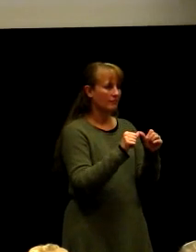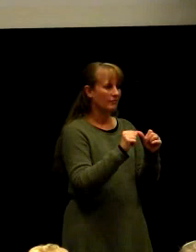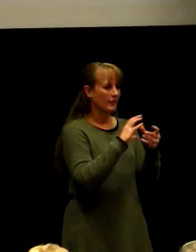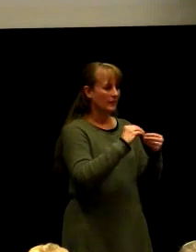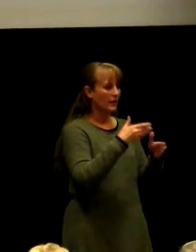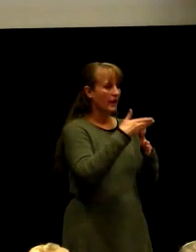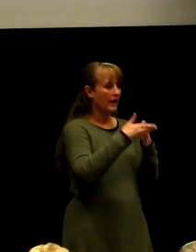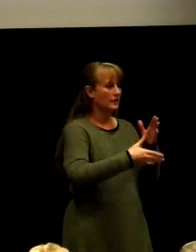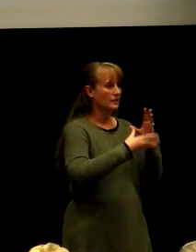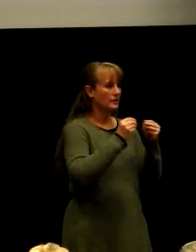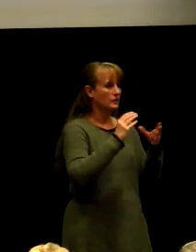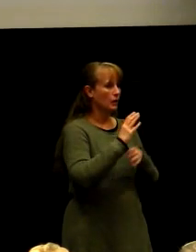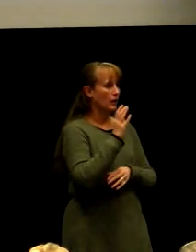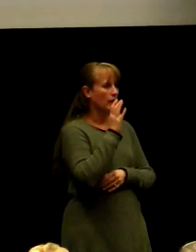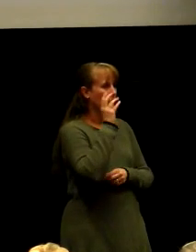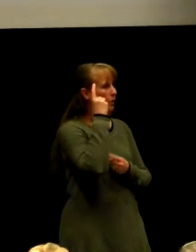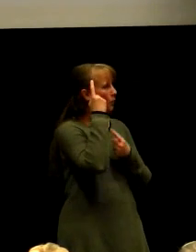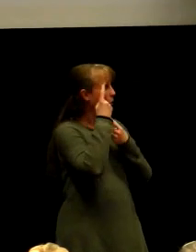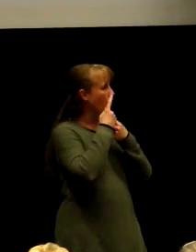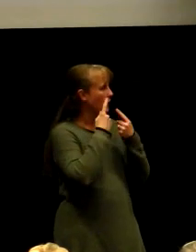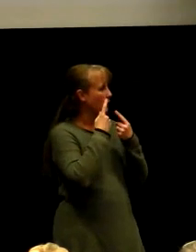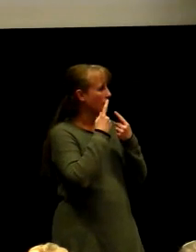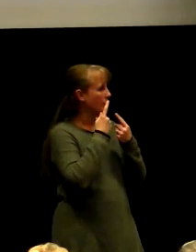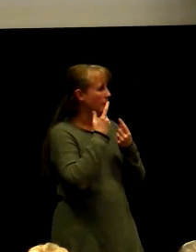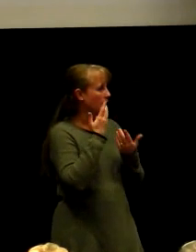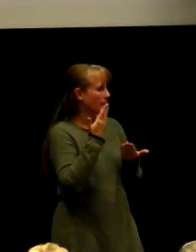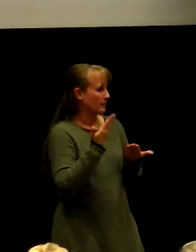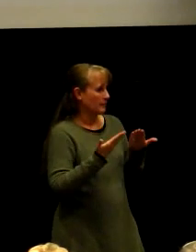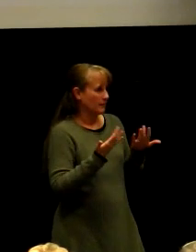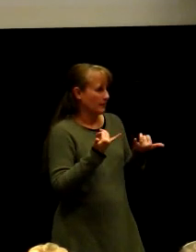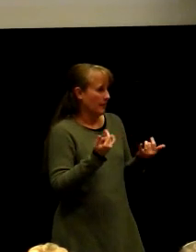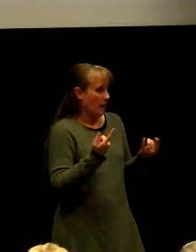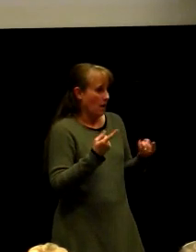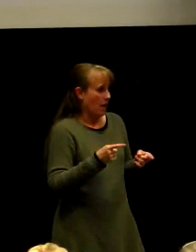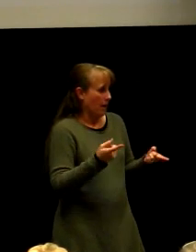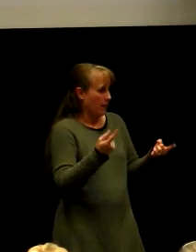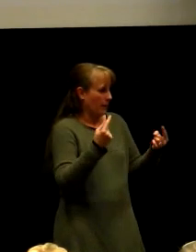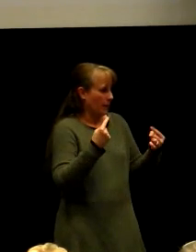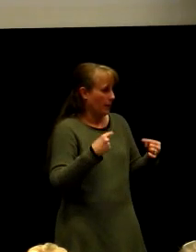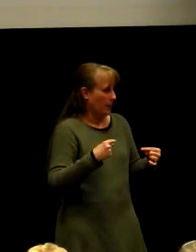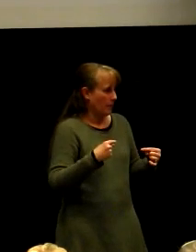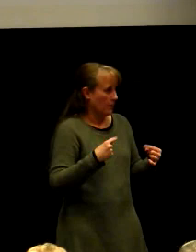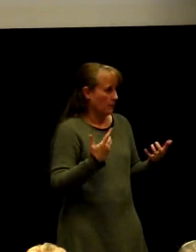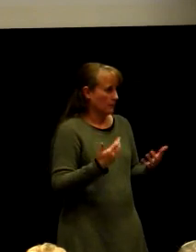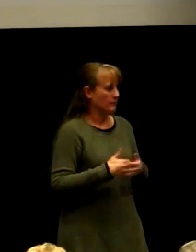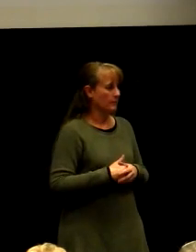ends the story speculating, wondering what might now be coming our way.